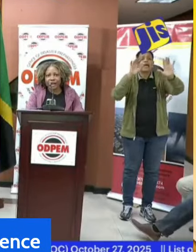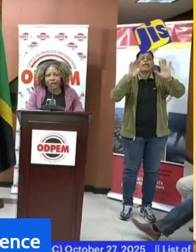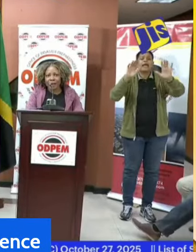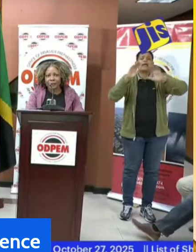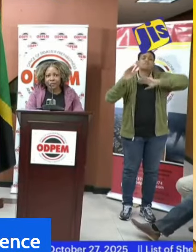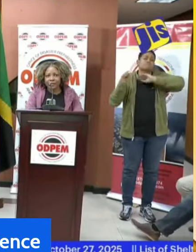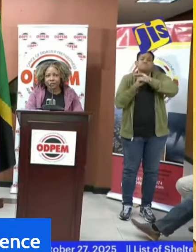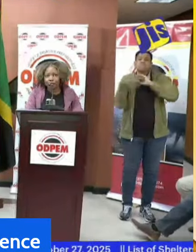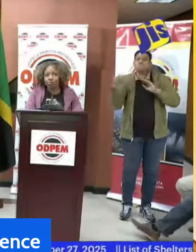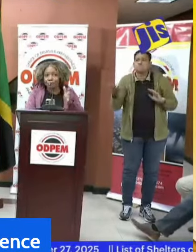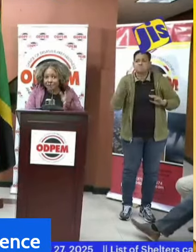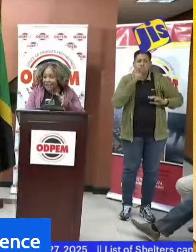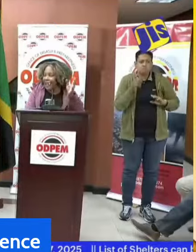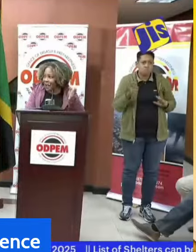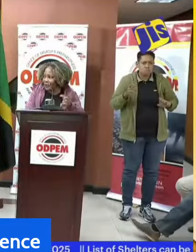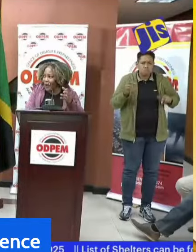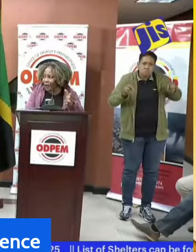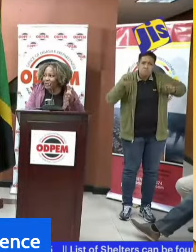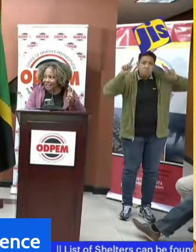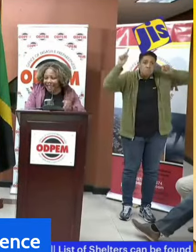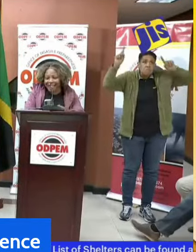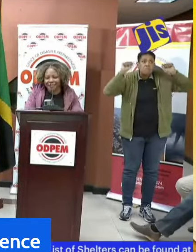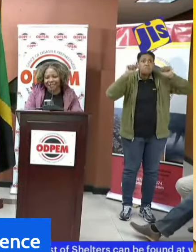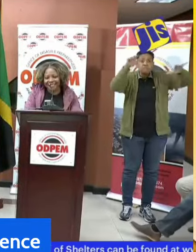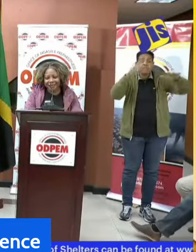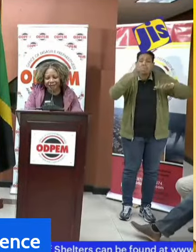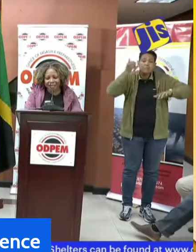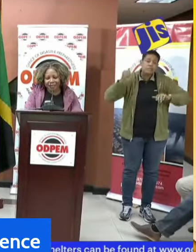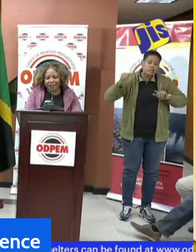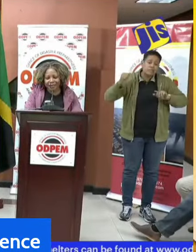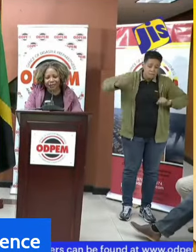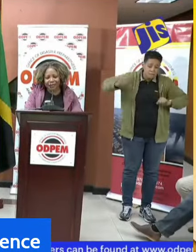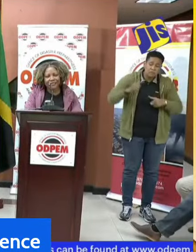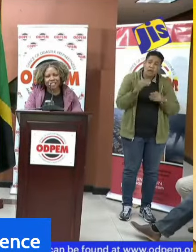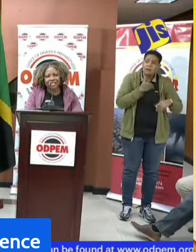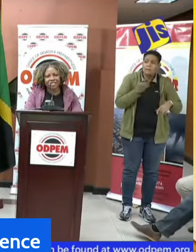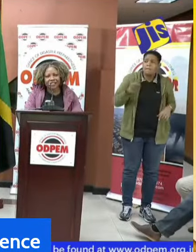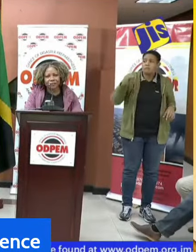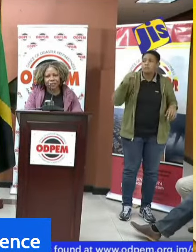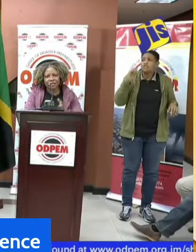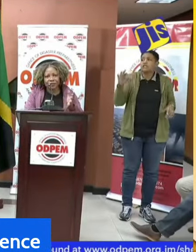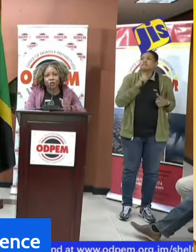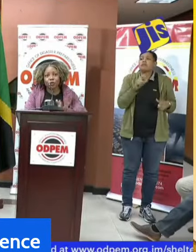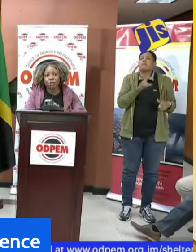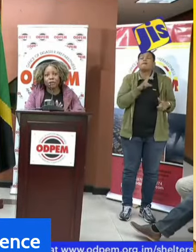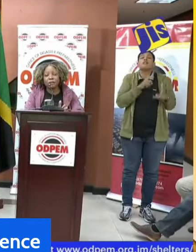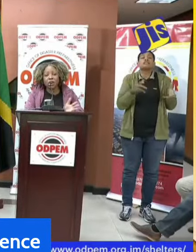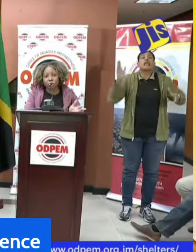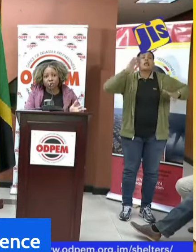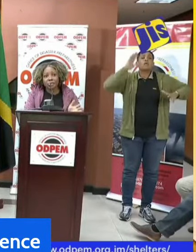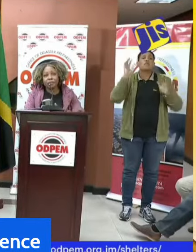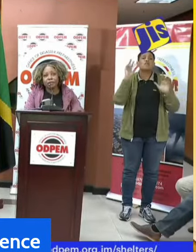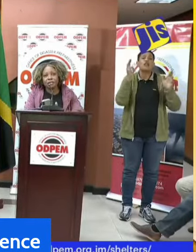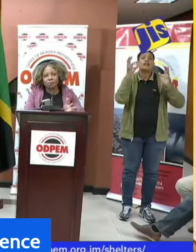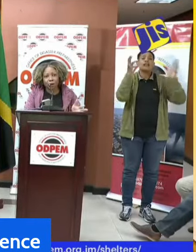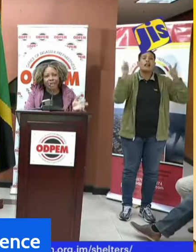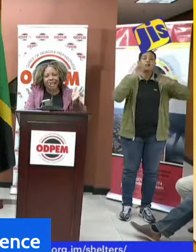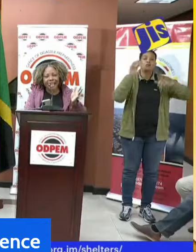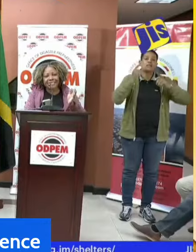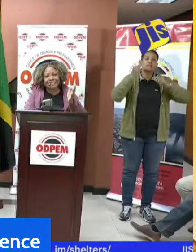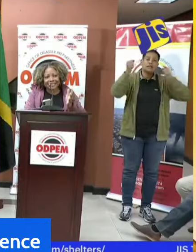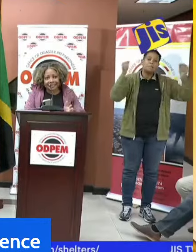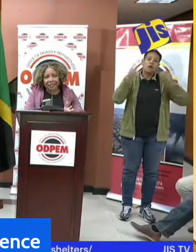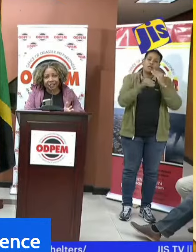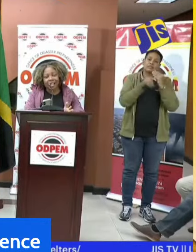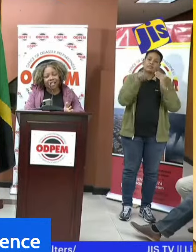their troops out as best as possible. The members of the JCF, the police force, will be out. They'll be deployed